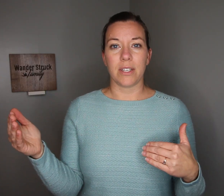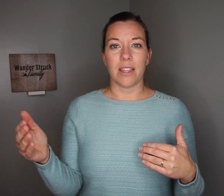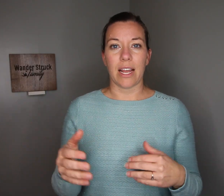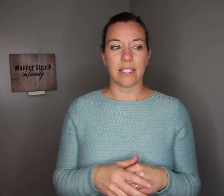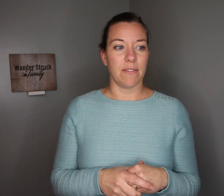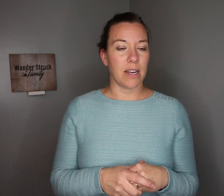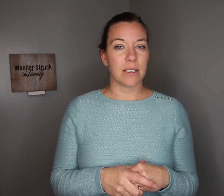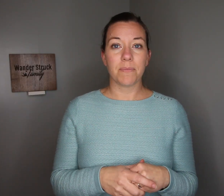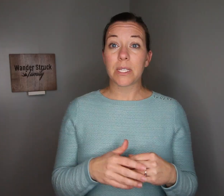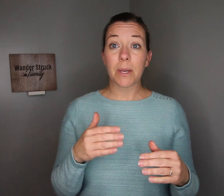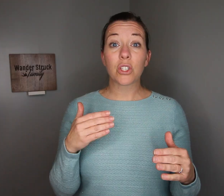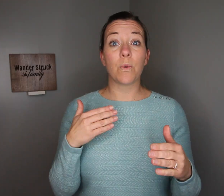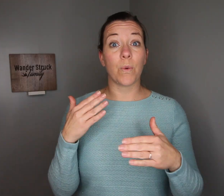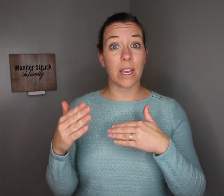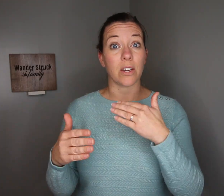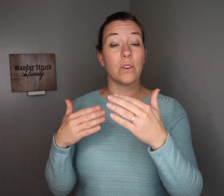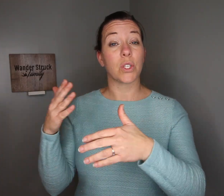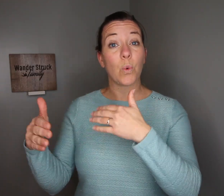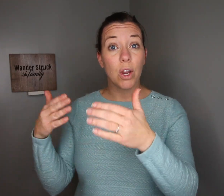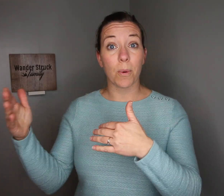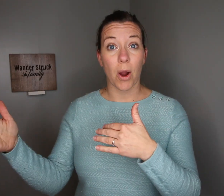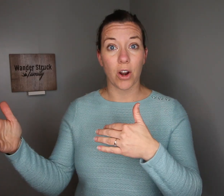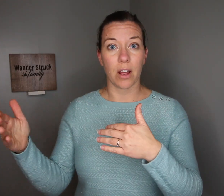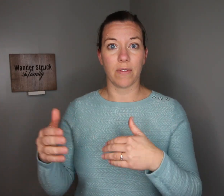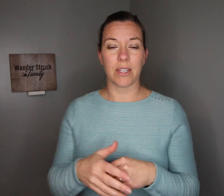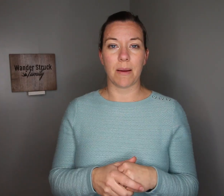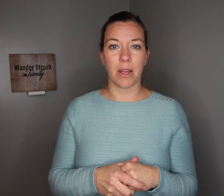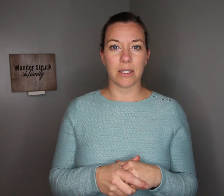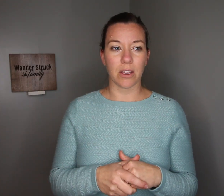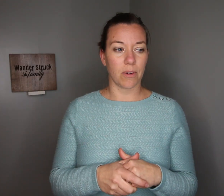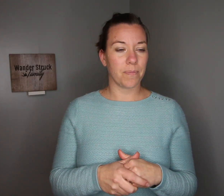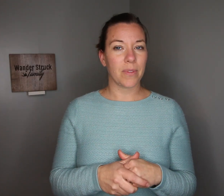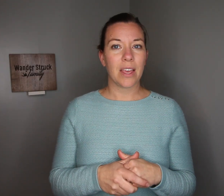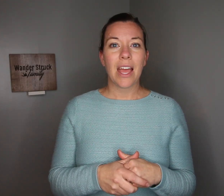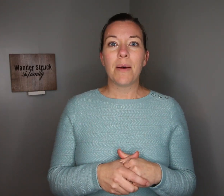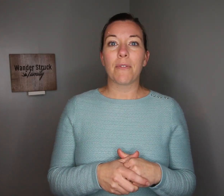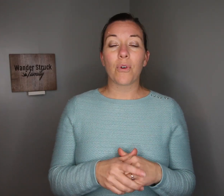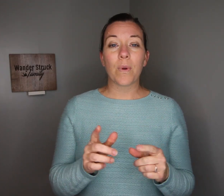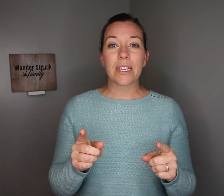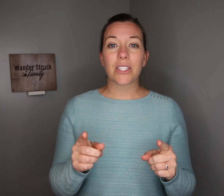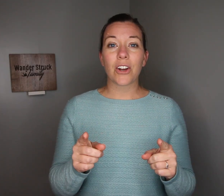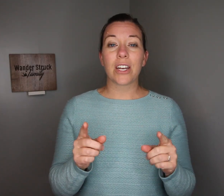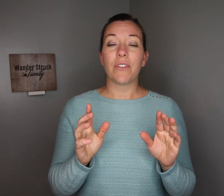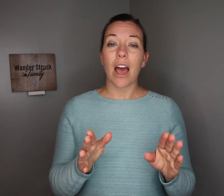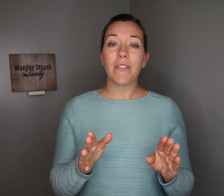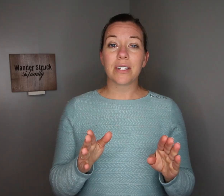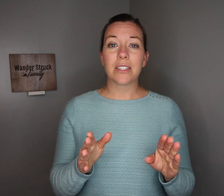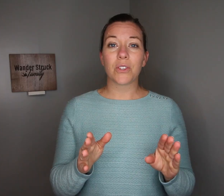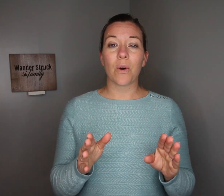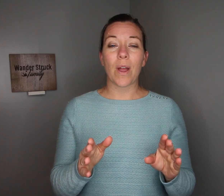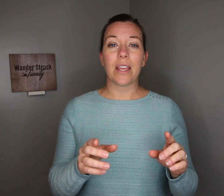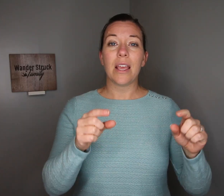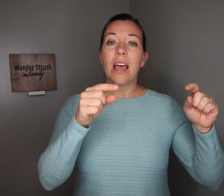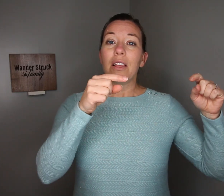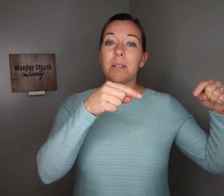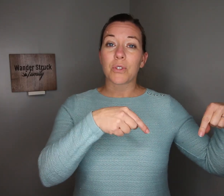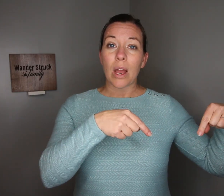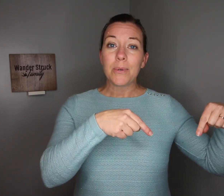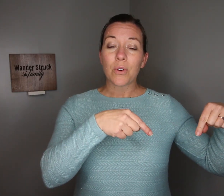the next event, especially when we get into those quicker part of the timeline song. Before we get started, if you haven't done so already, subscribe to our